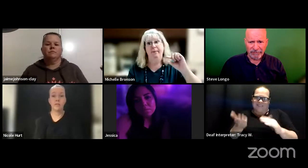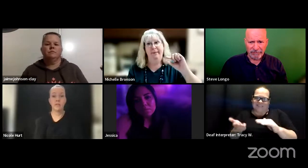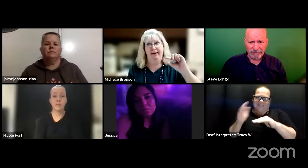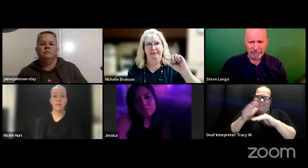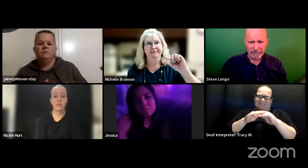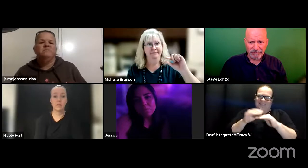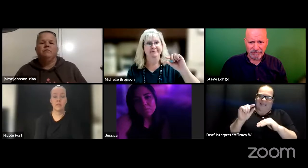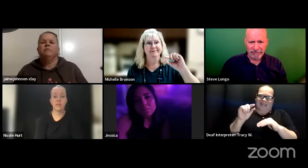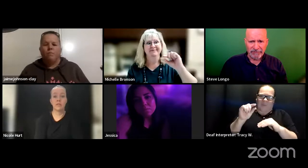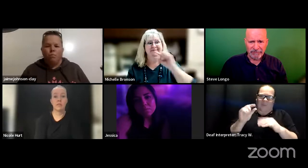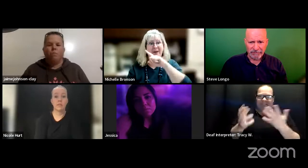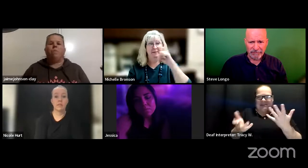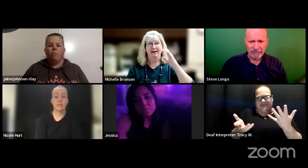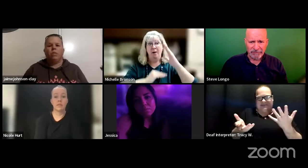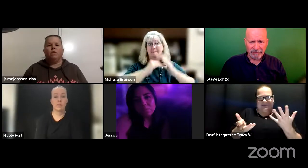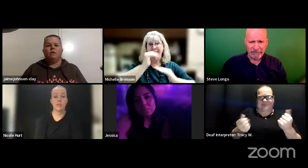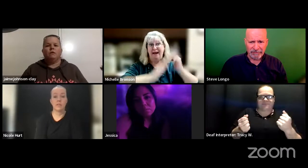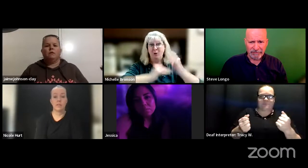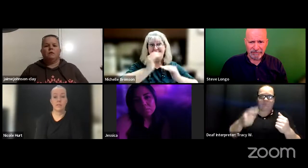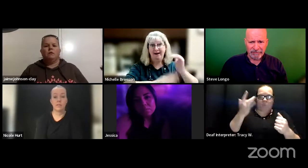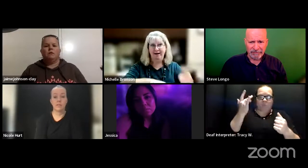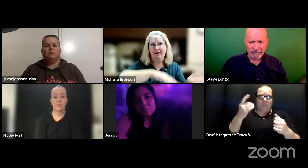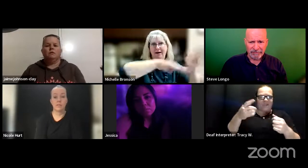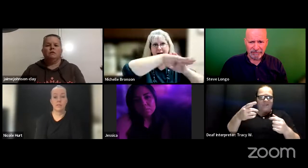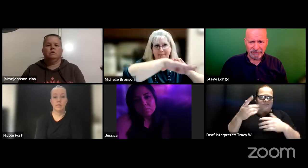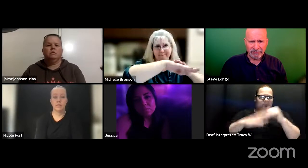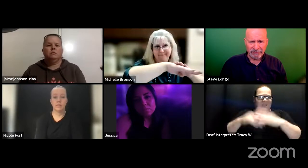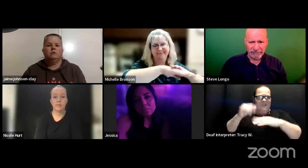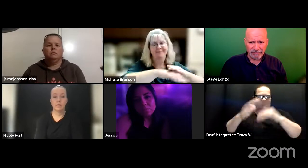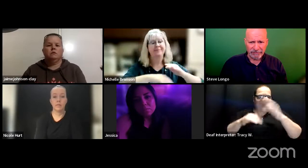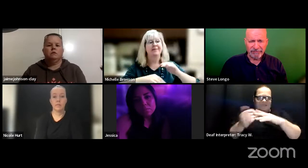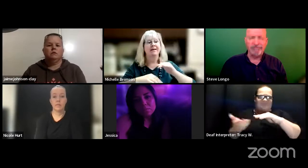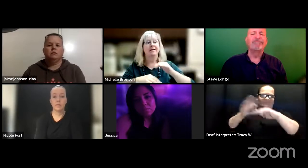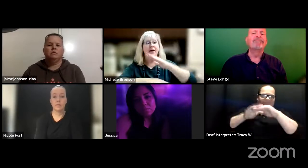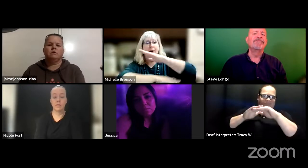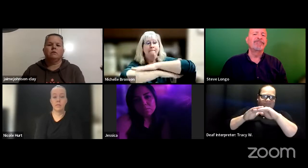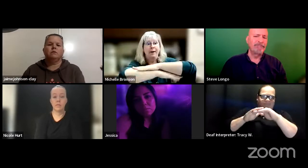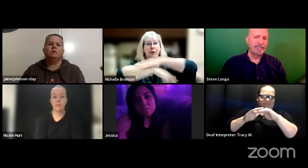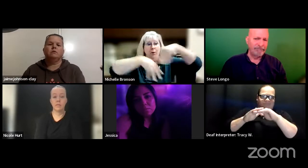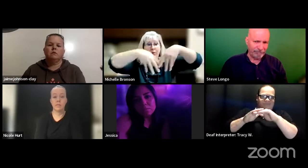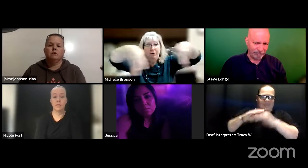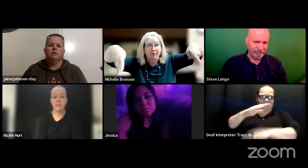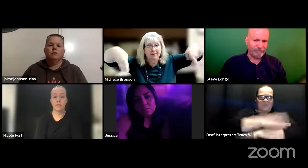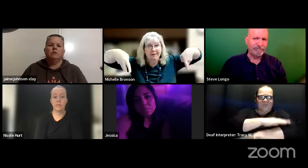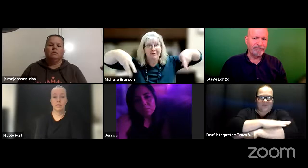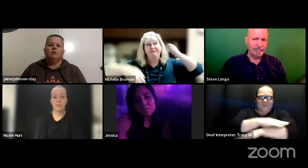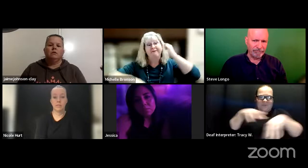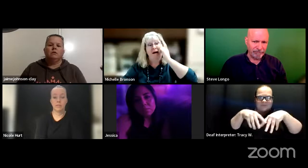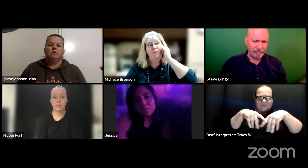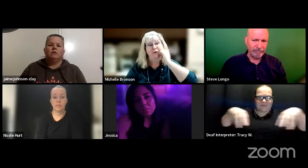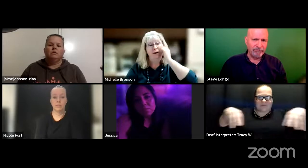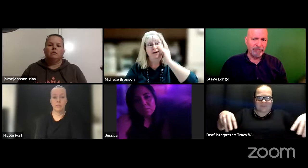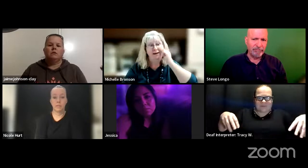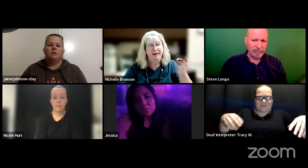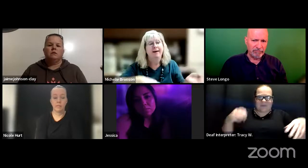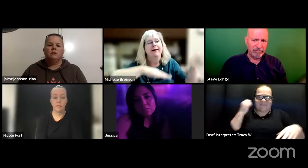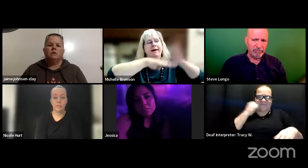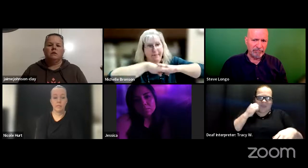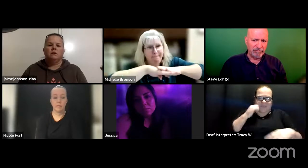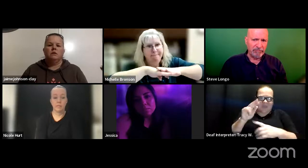that price may also go up just a little bit. The price of the building rental has gone